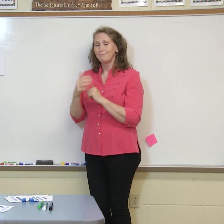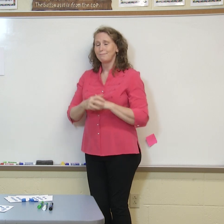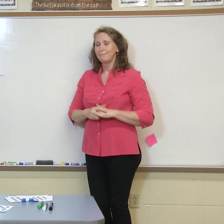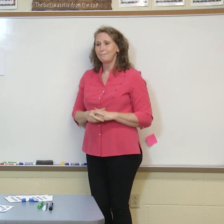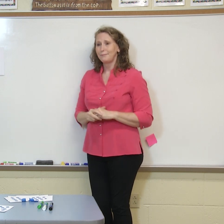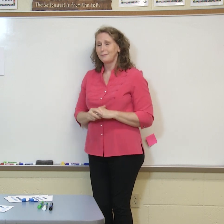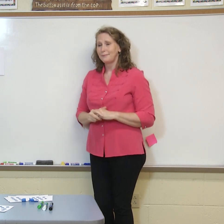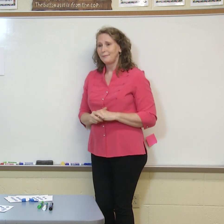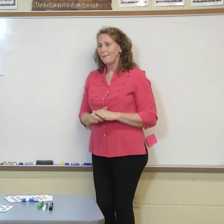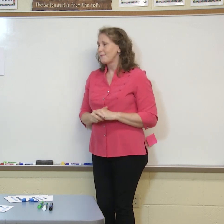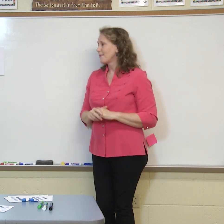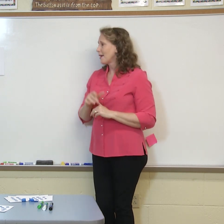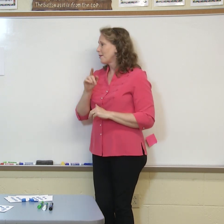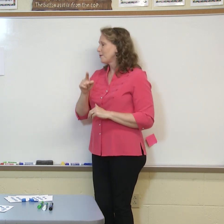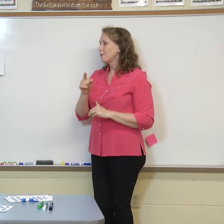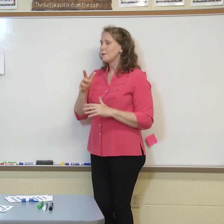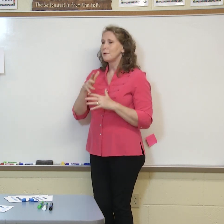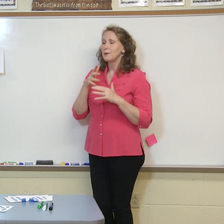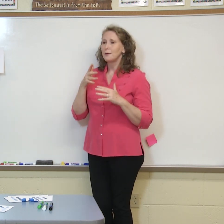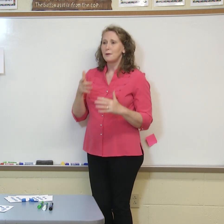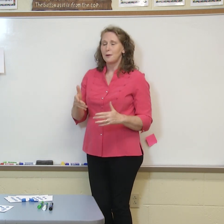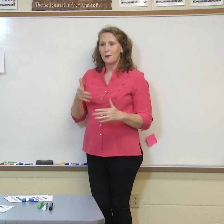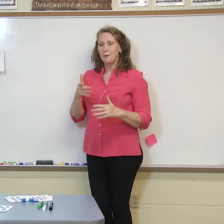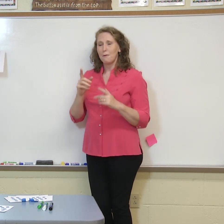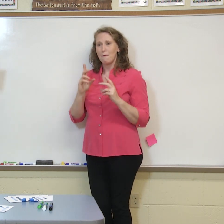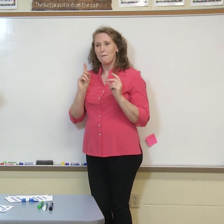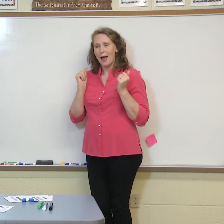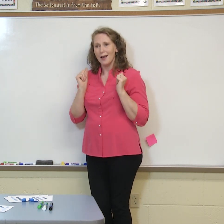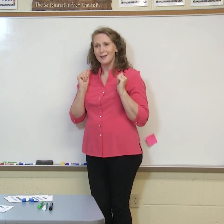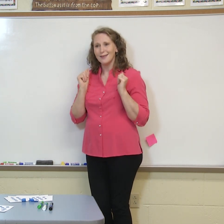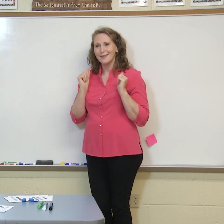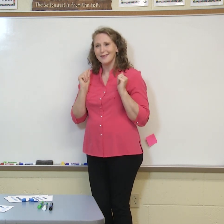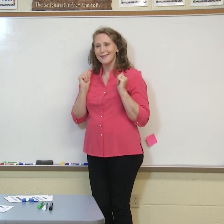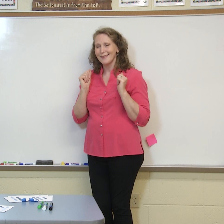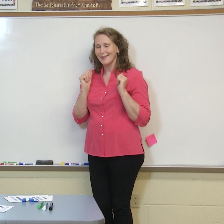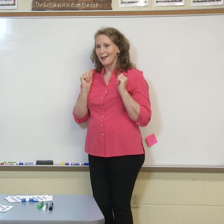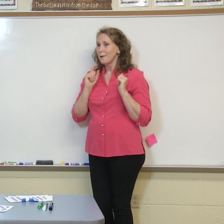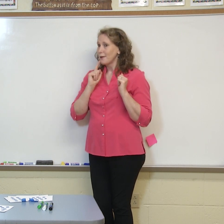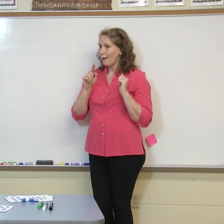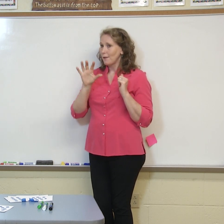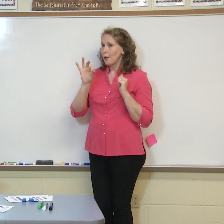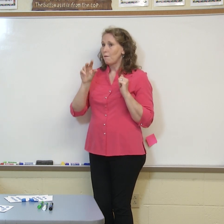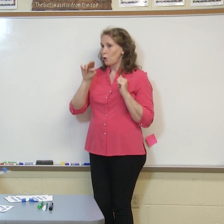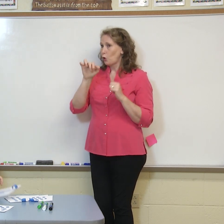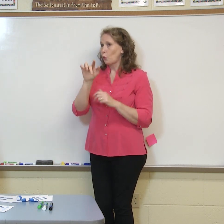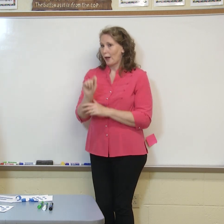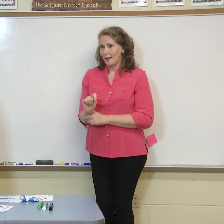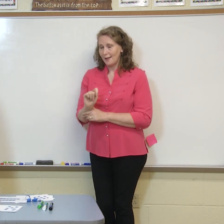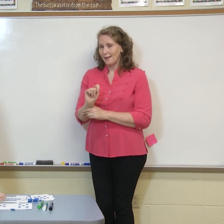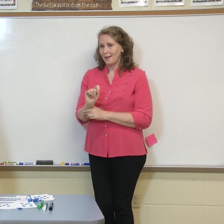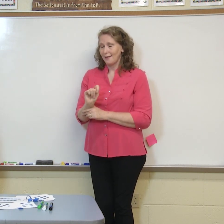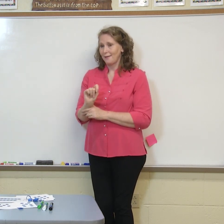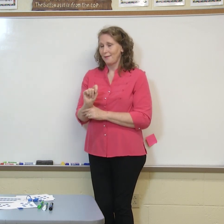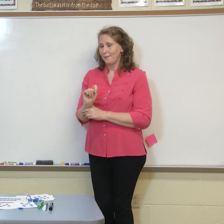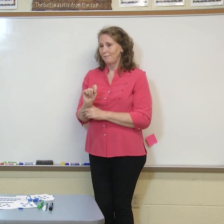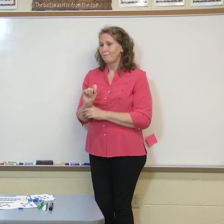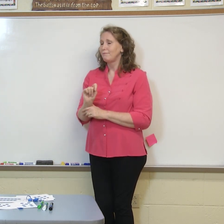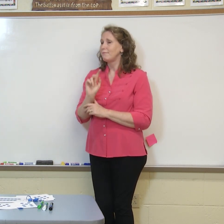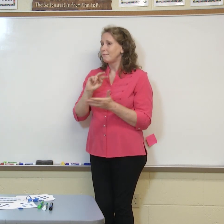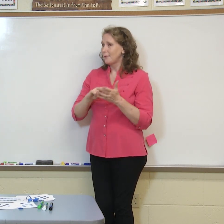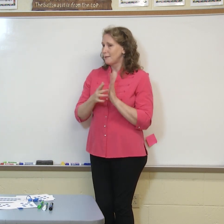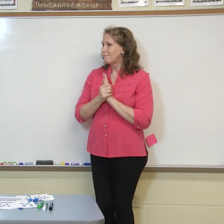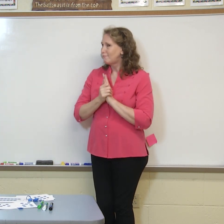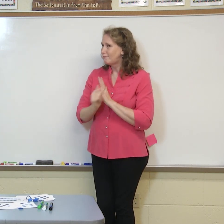15. You guys are so quick, definitely fluent. Since you're so fluent,